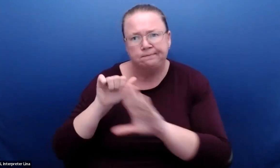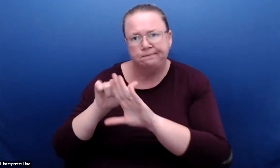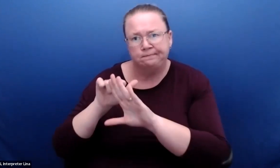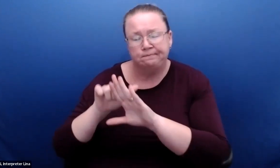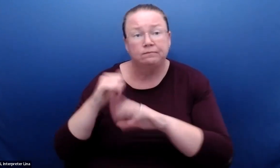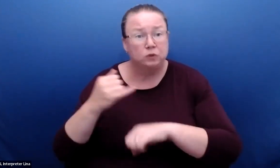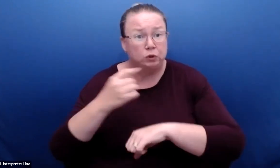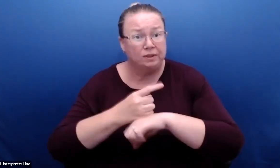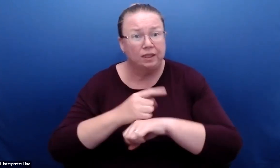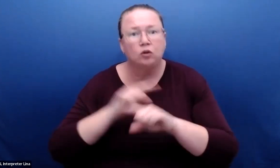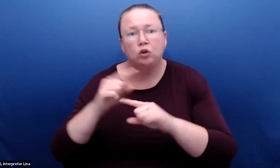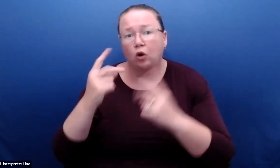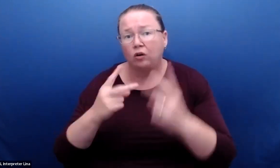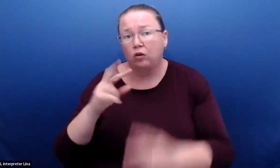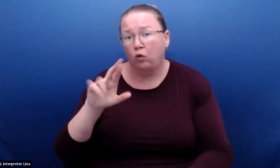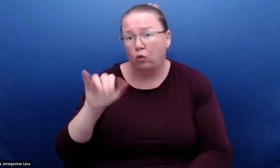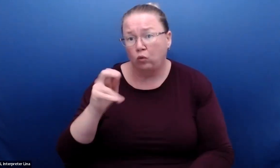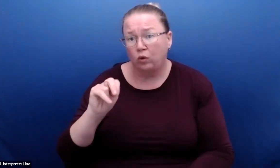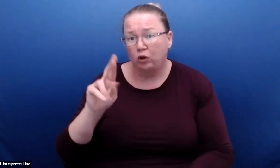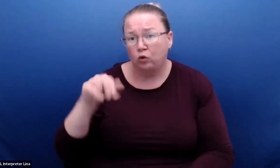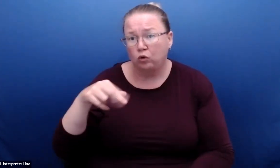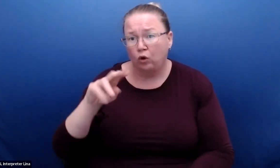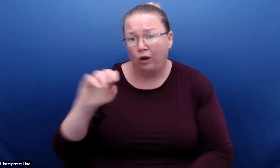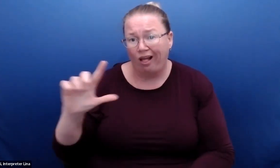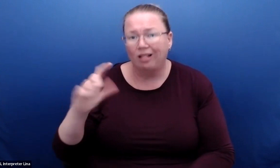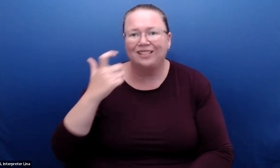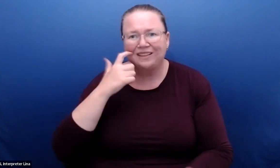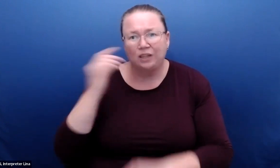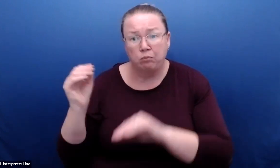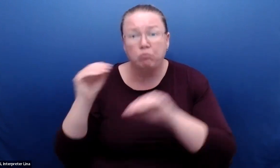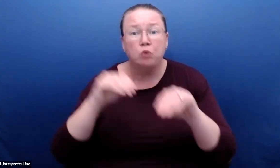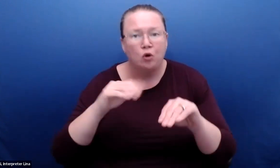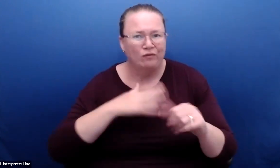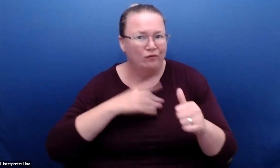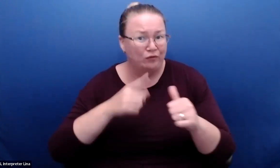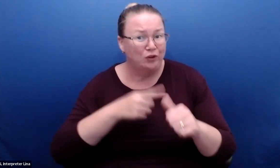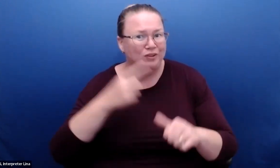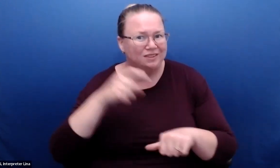Today I'm heading to visit Brian and Raquel, and they have recently moved. This will be my first time seeing them at their new home.